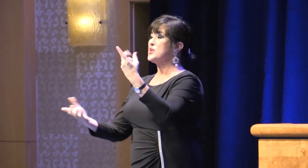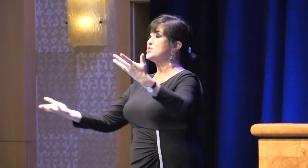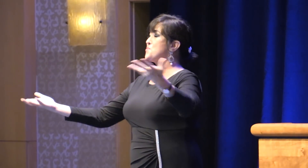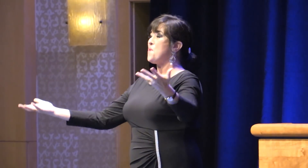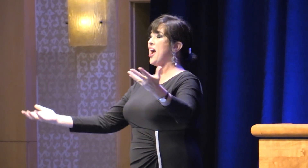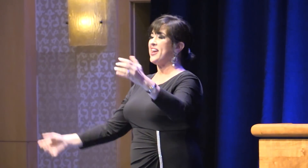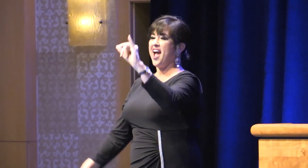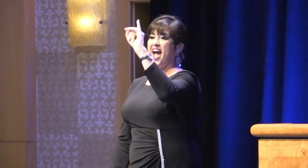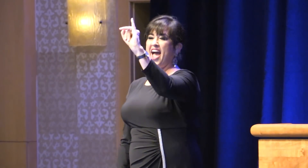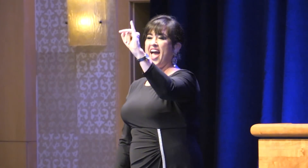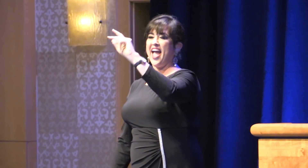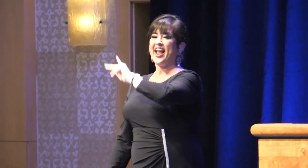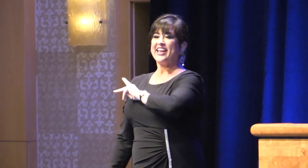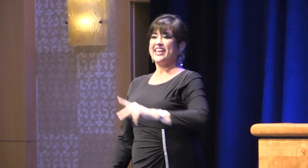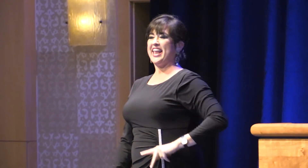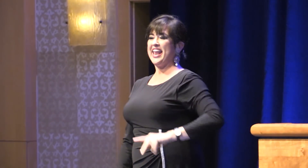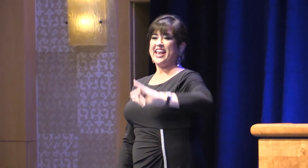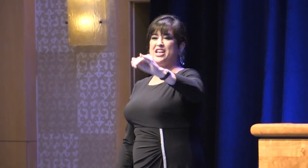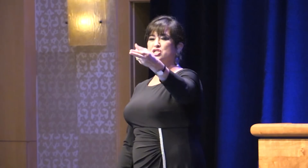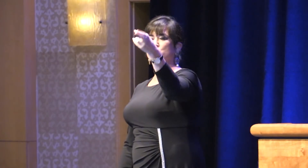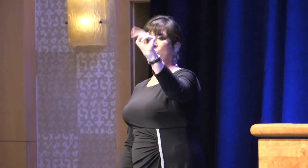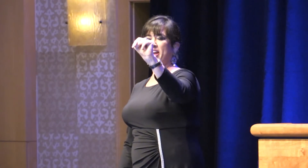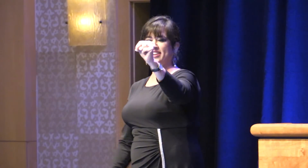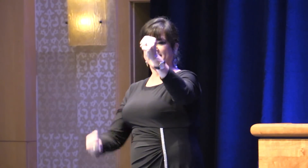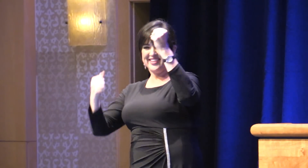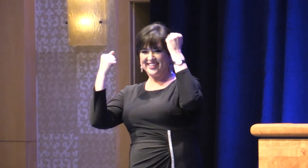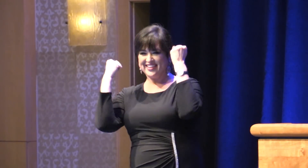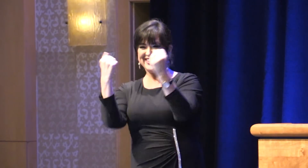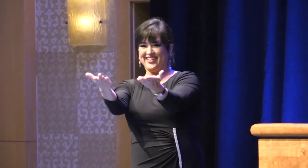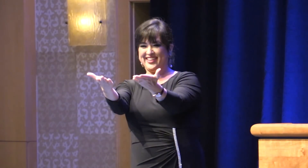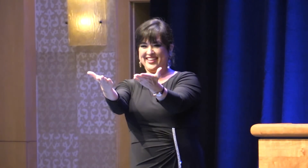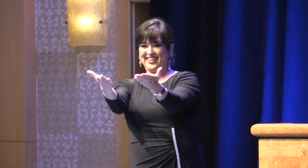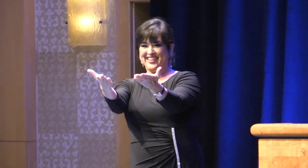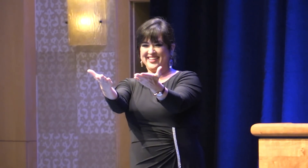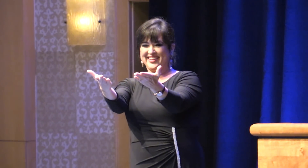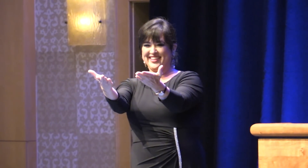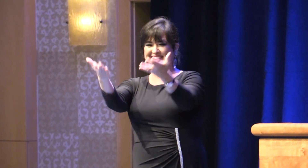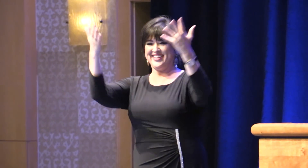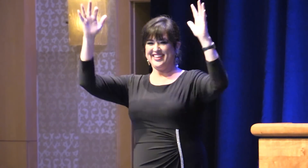well. First, I would love to welcome Dr. I. King Jordan.